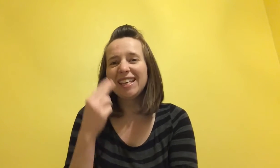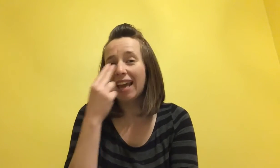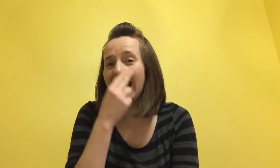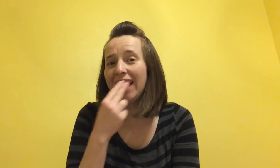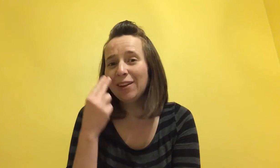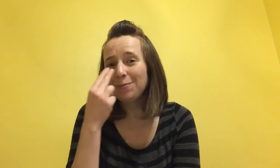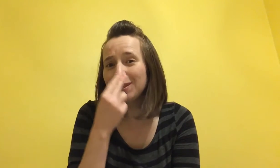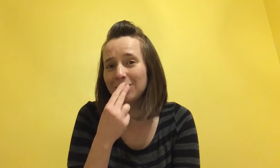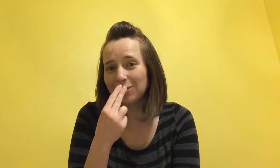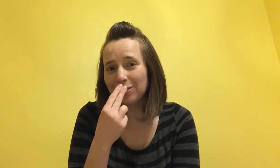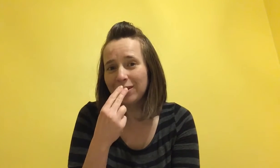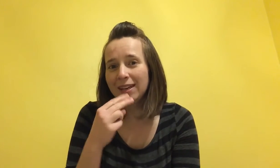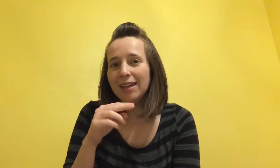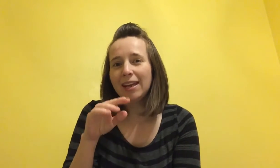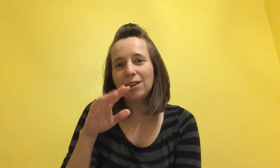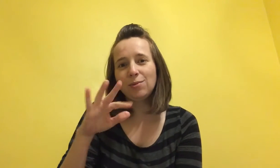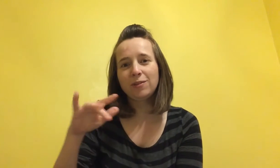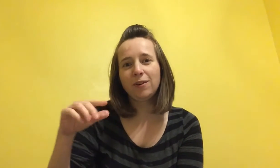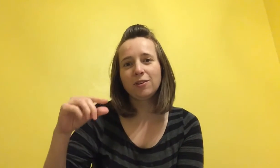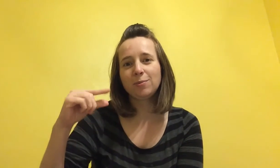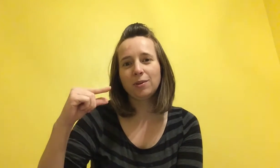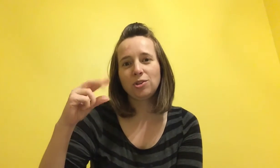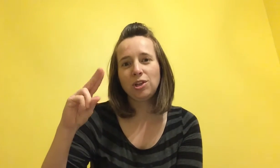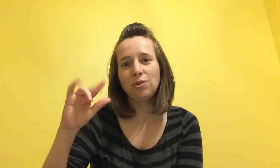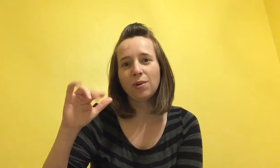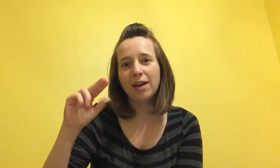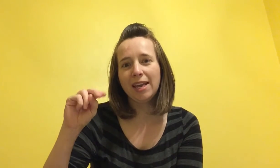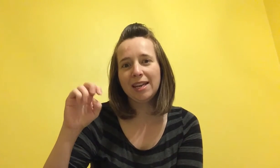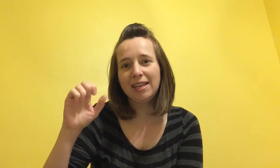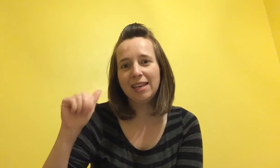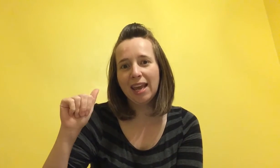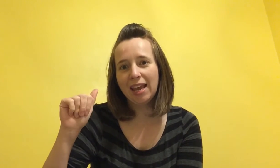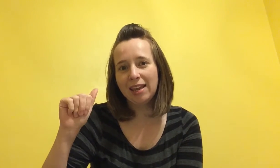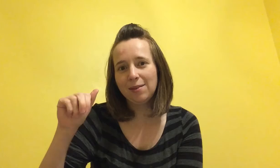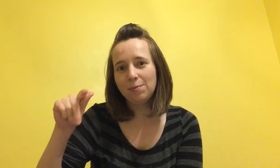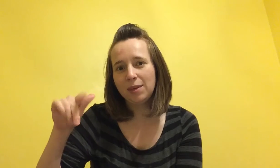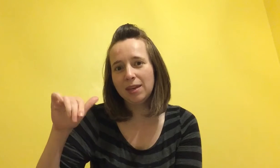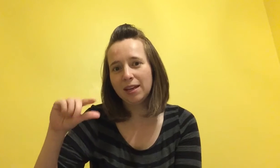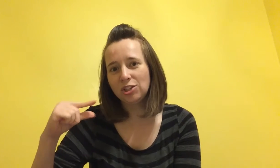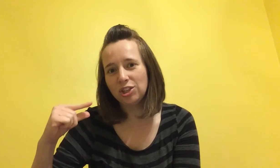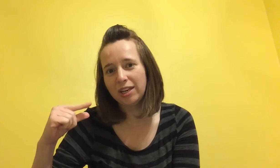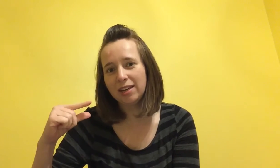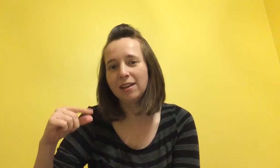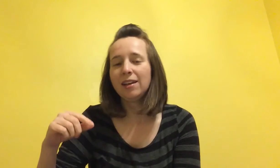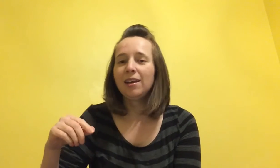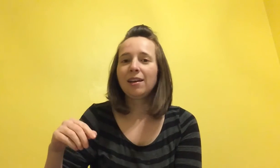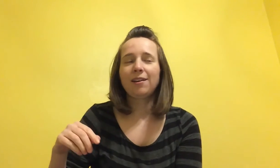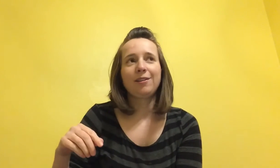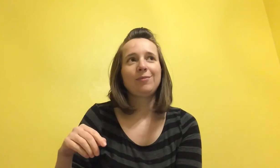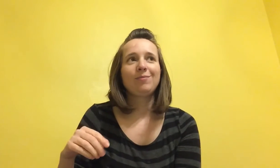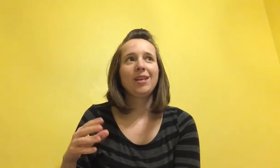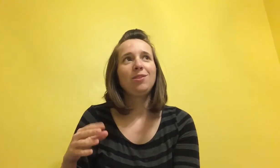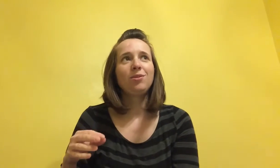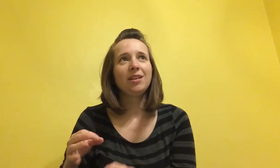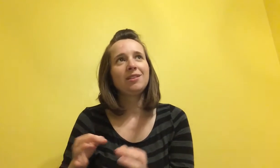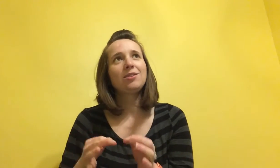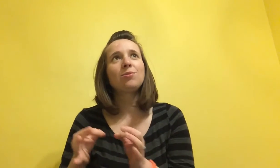a hamster, and you would finger spell Guinea Pig, and you can